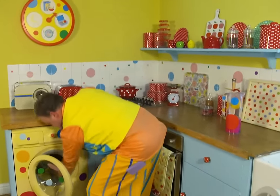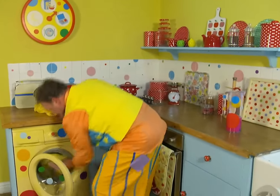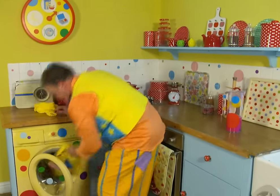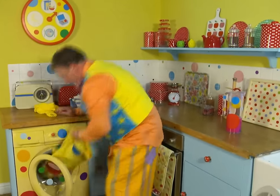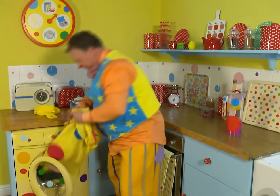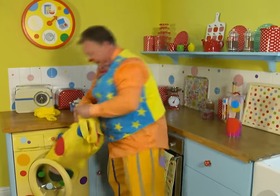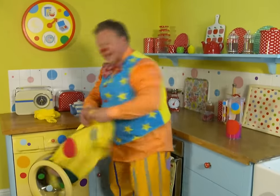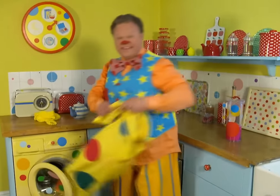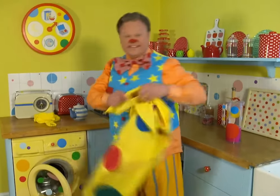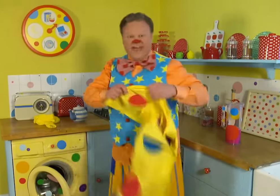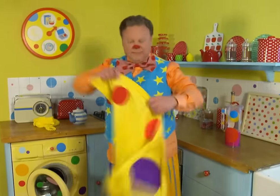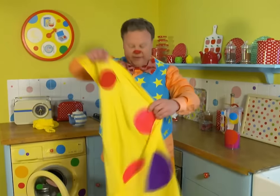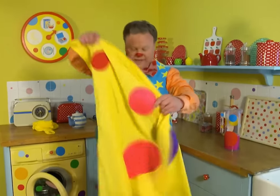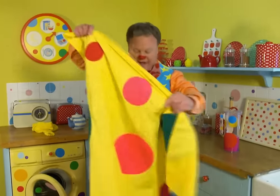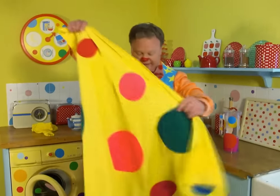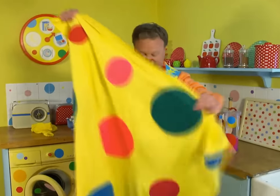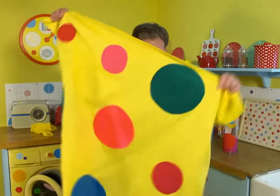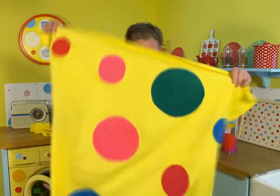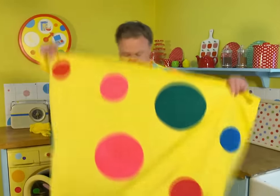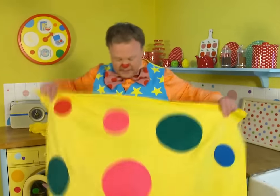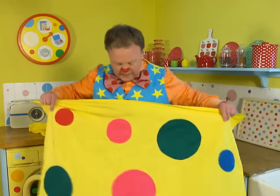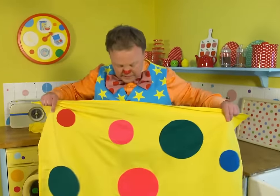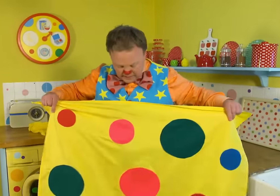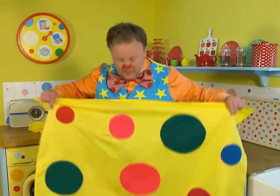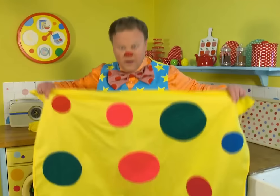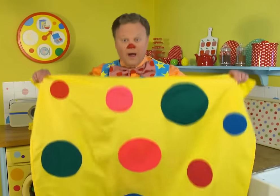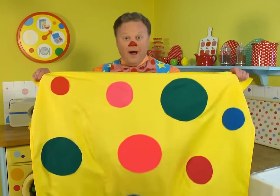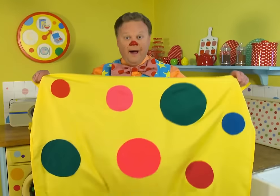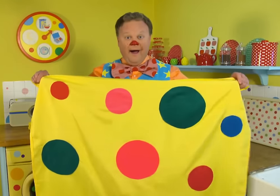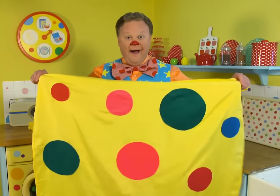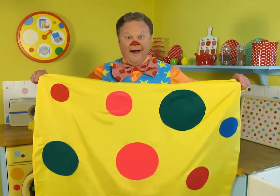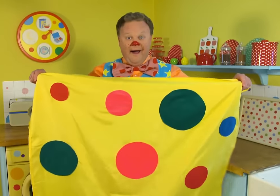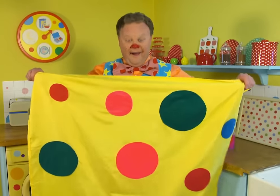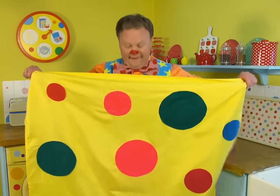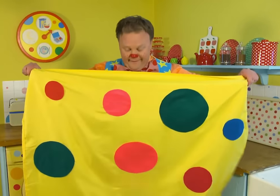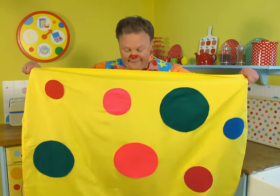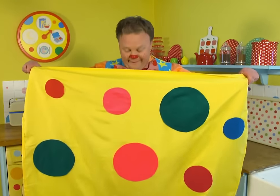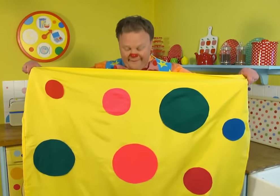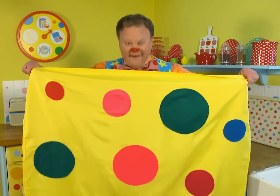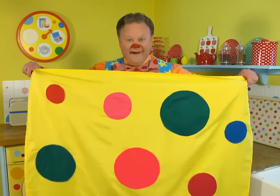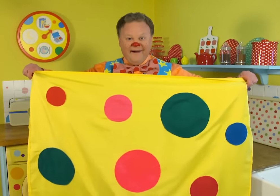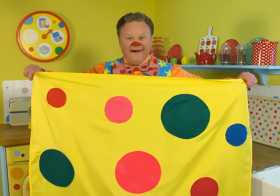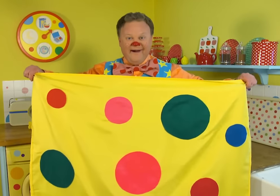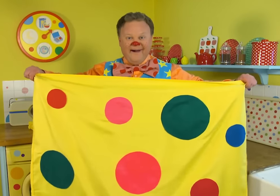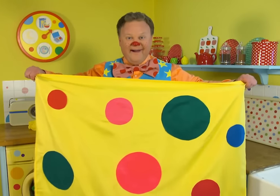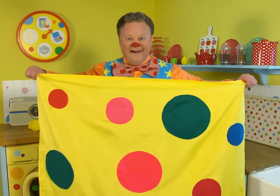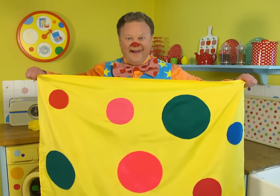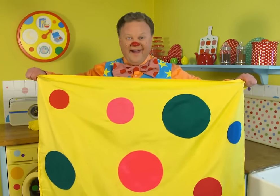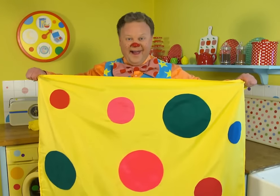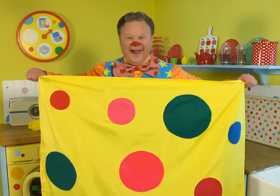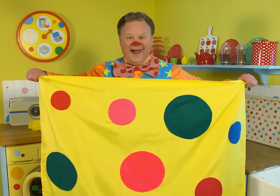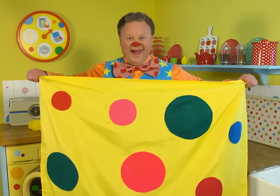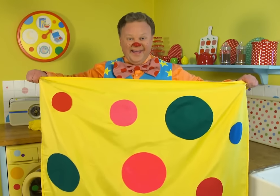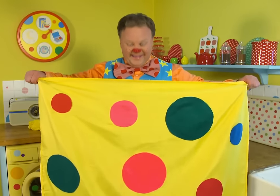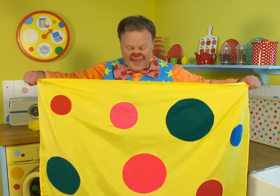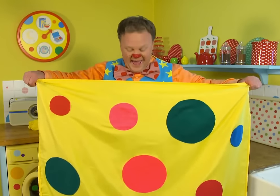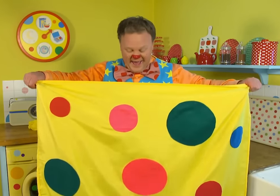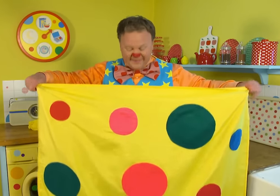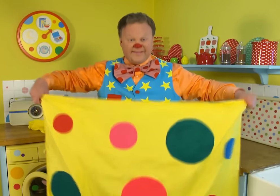Here's the tablecloth! Ah, that's where the spots went. Yes,